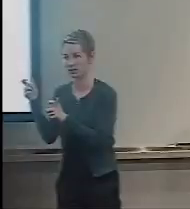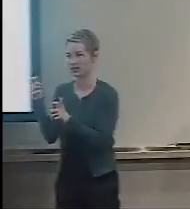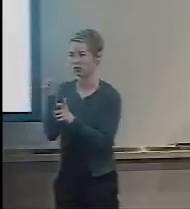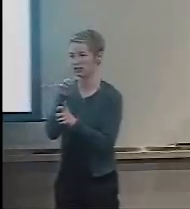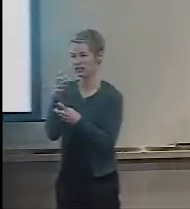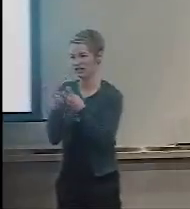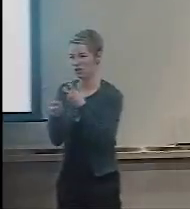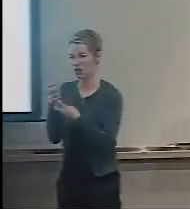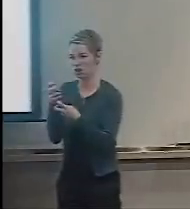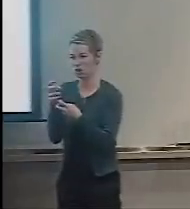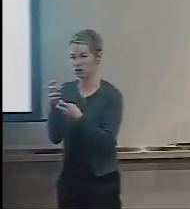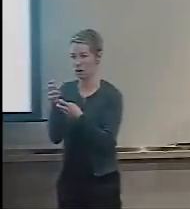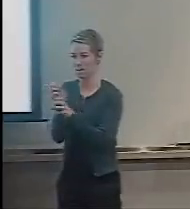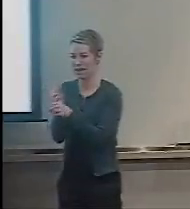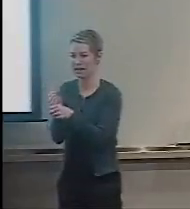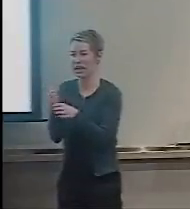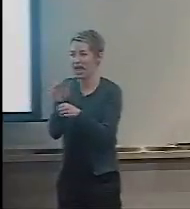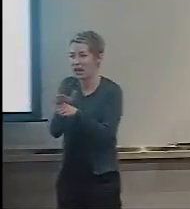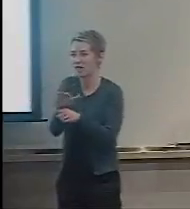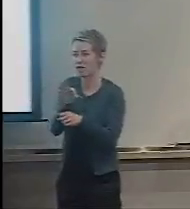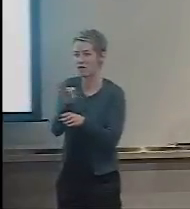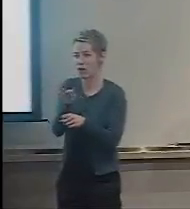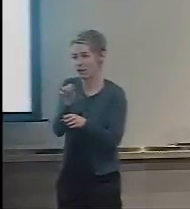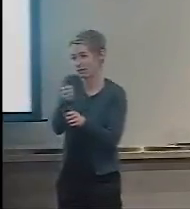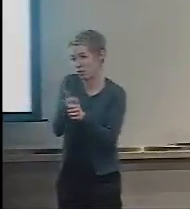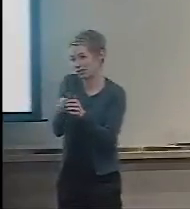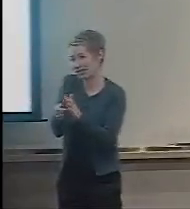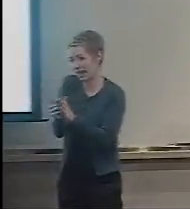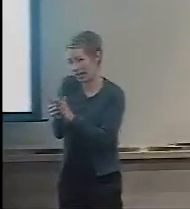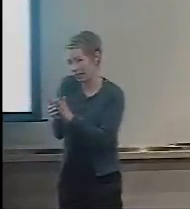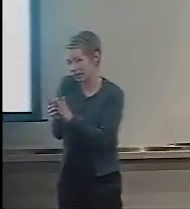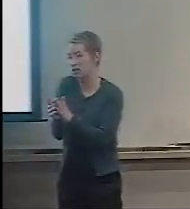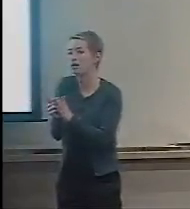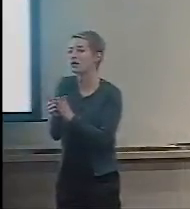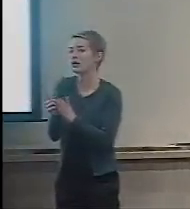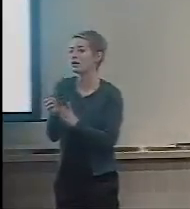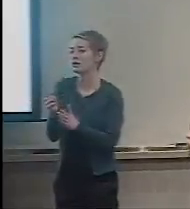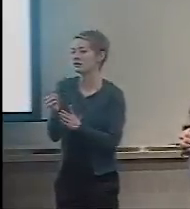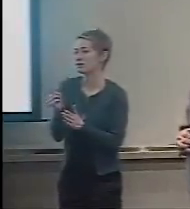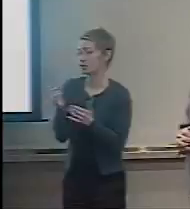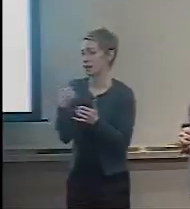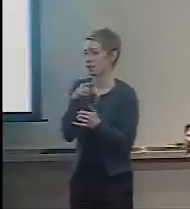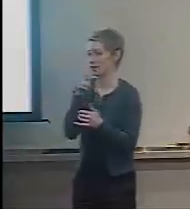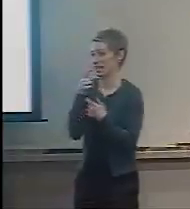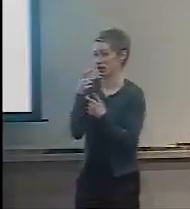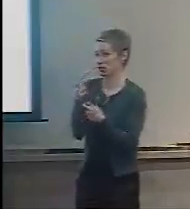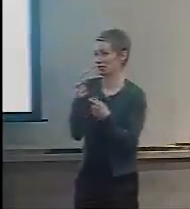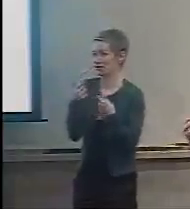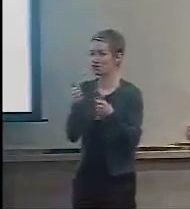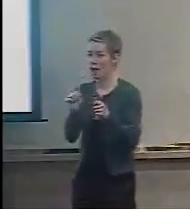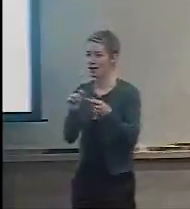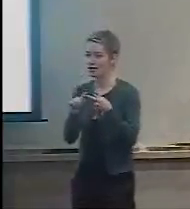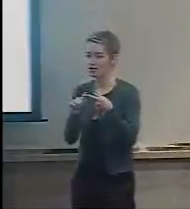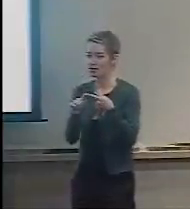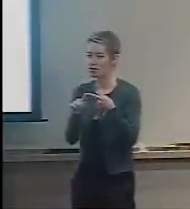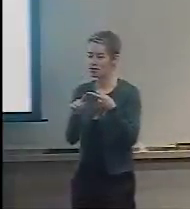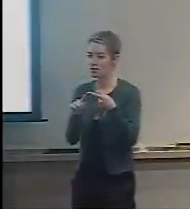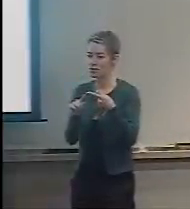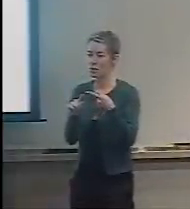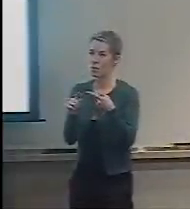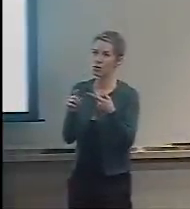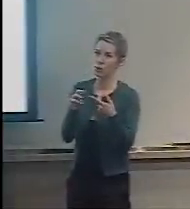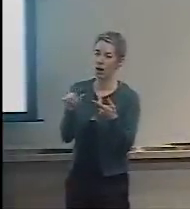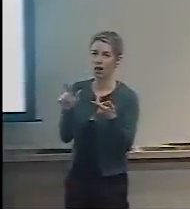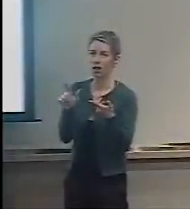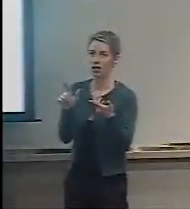difficult time producing enough frames per second. And so we're very interested in trying to find, well, for